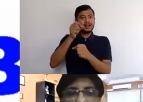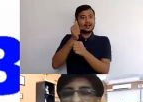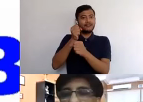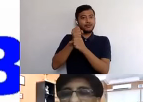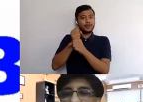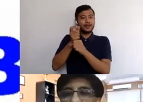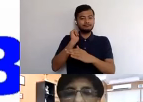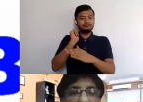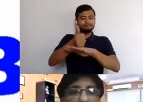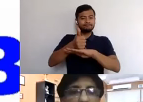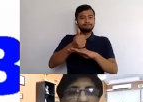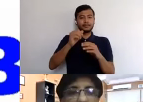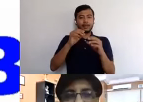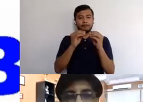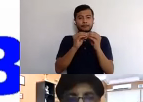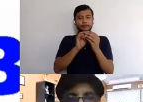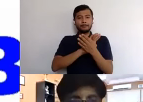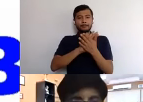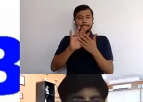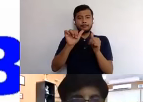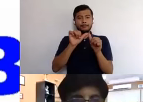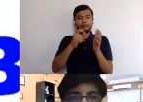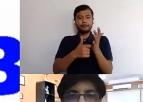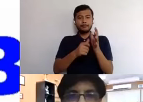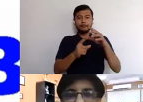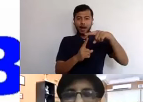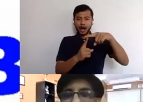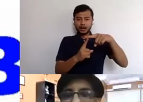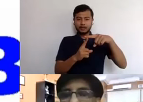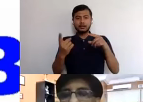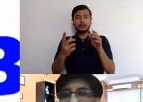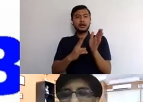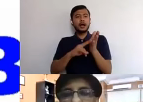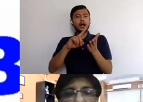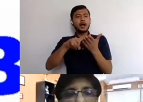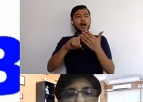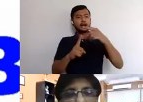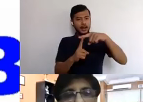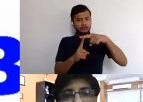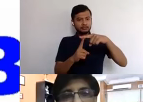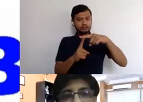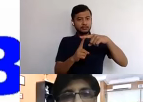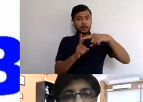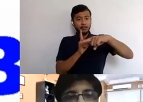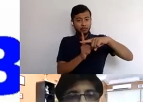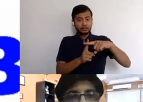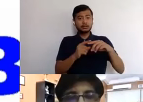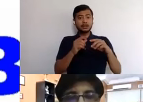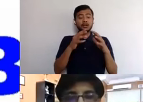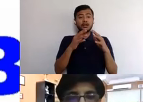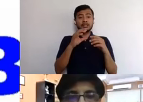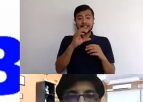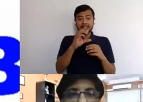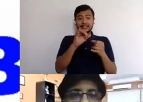CSC Wi-Fi Chaupal. And I will also briefly talk about the IEEE